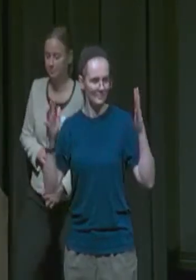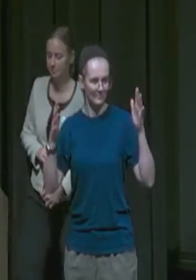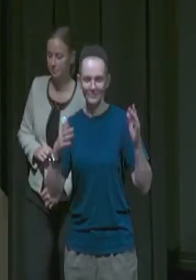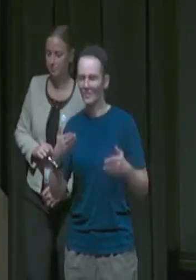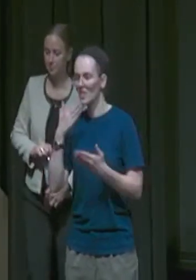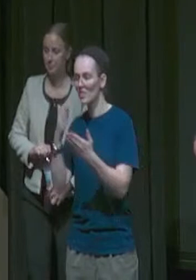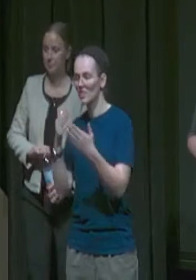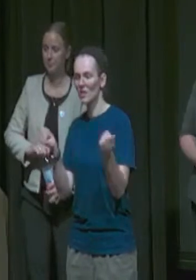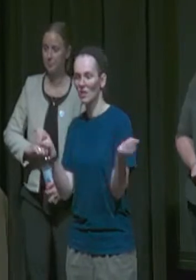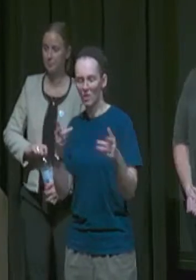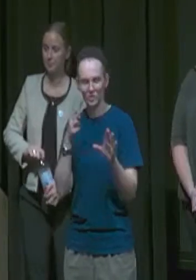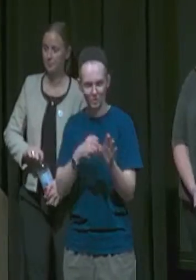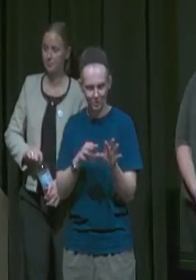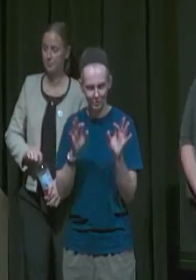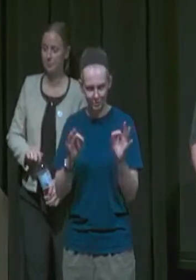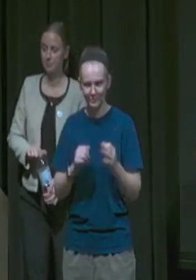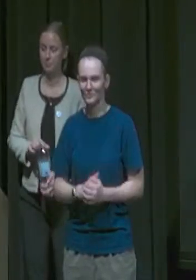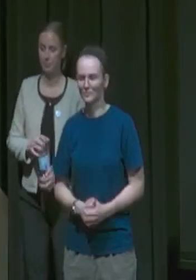Thank you all for joining us.